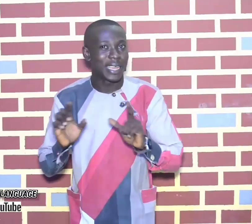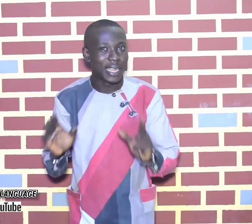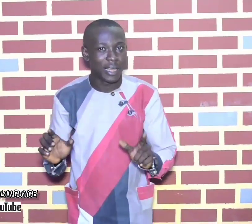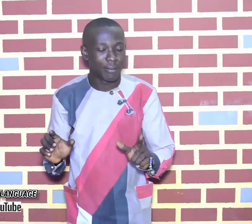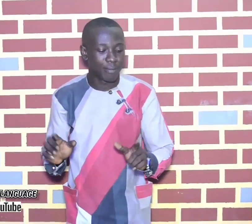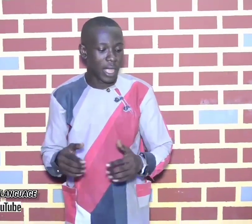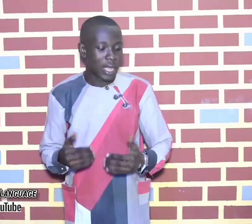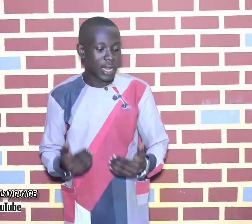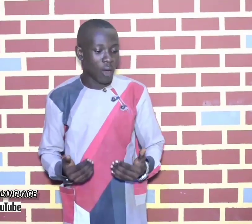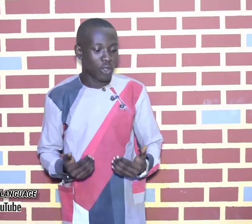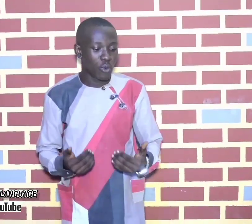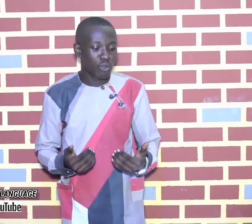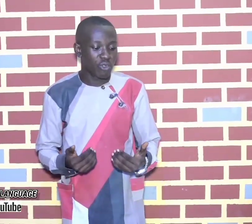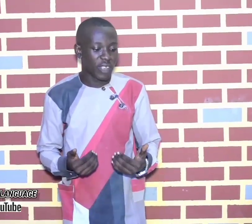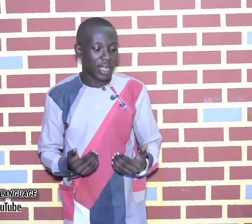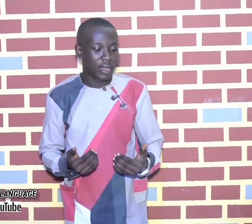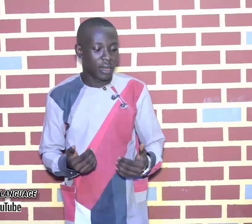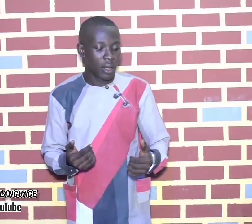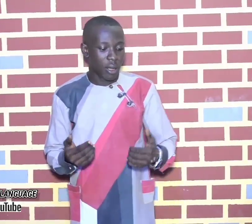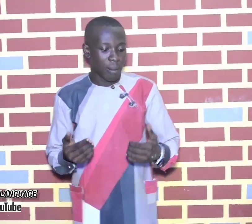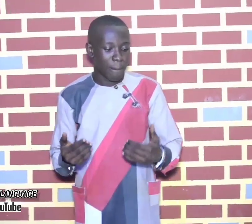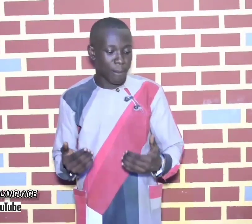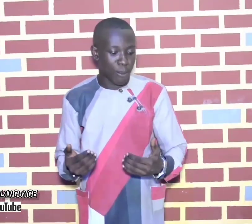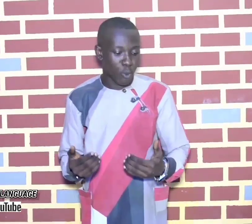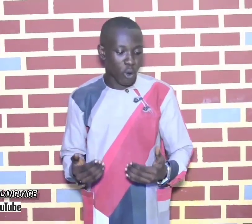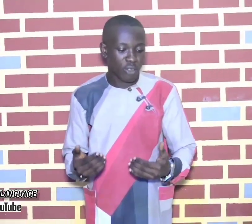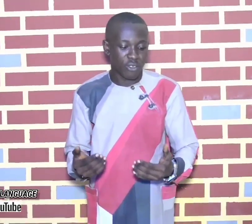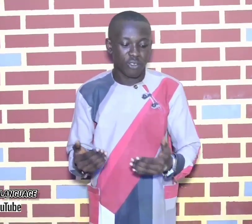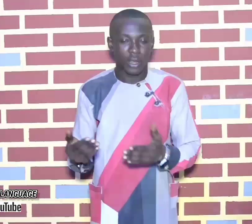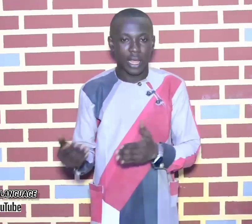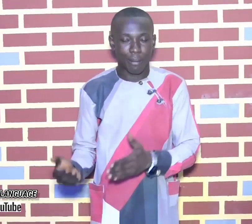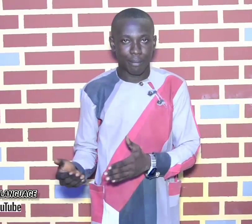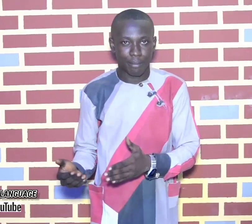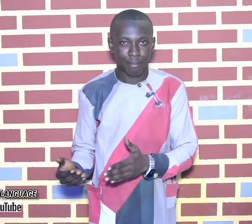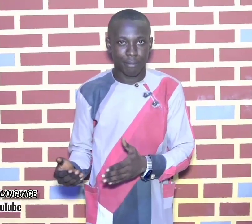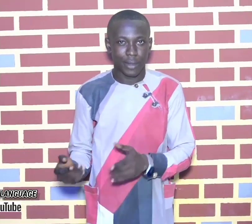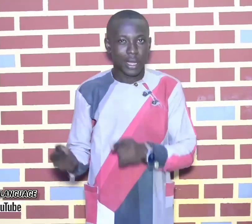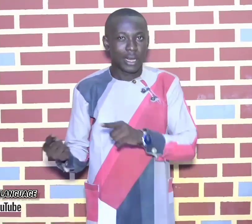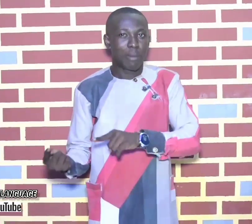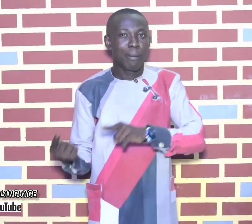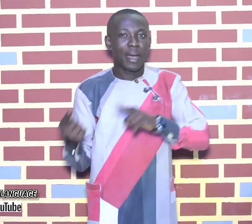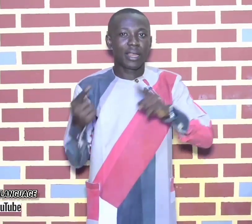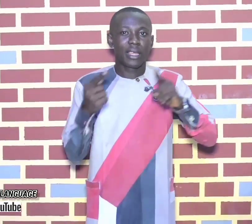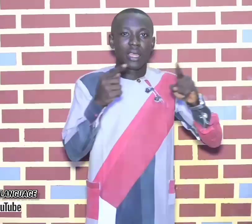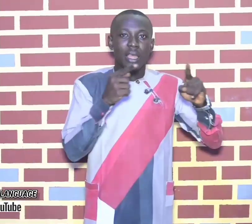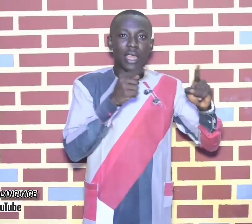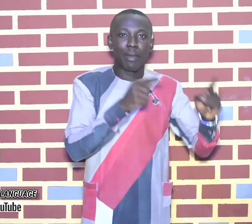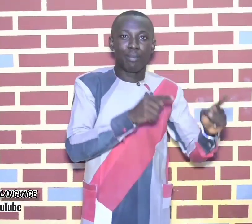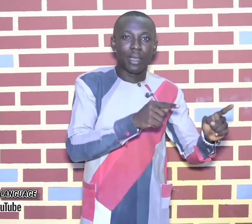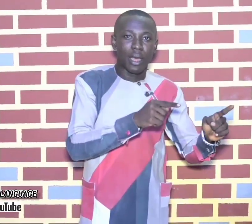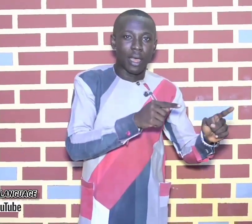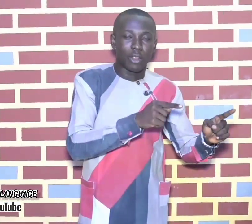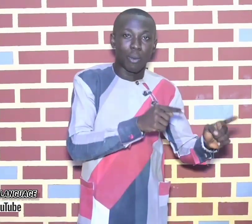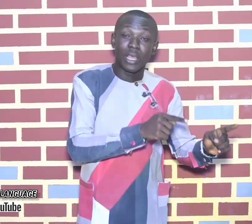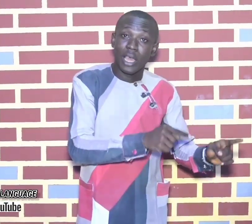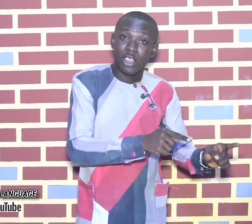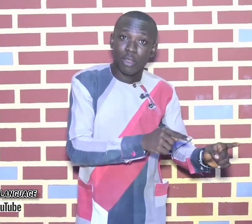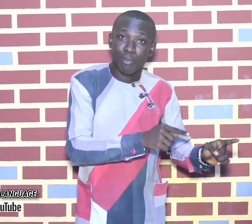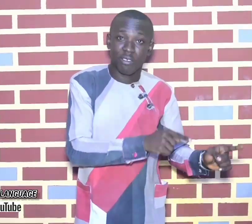clear. Now, you want to sign what is your name? Remember the WH